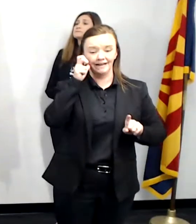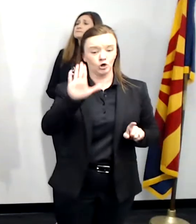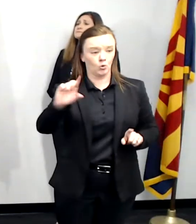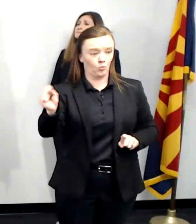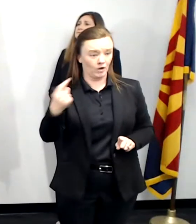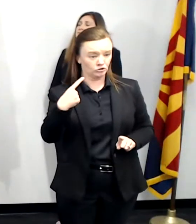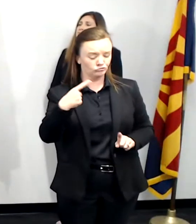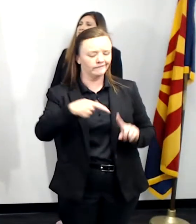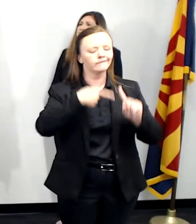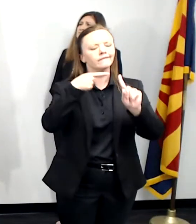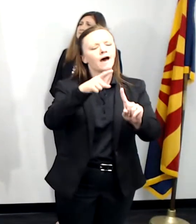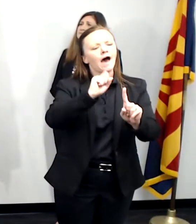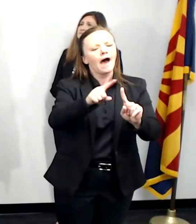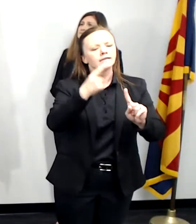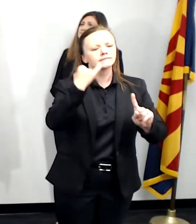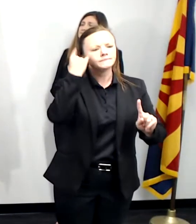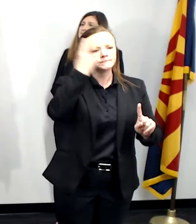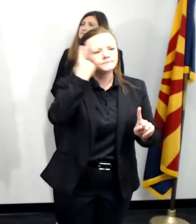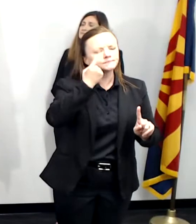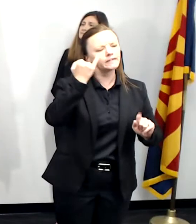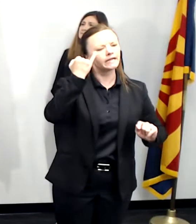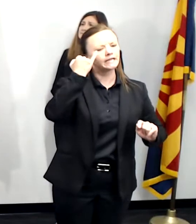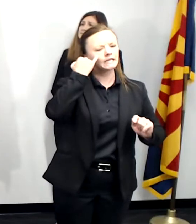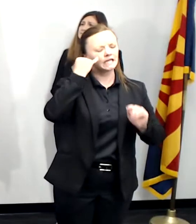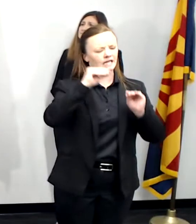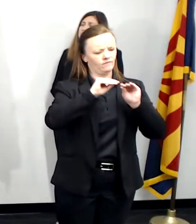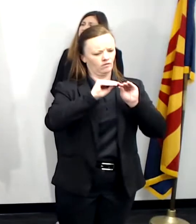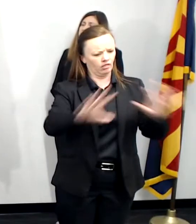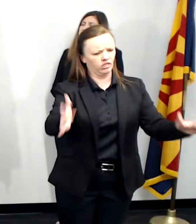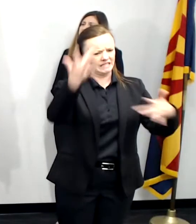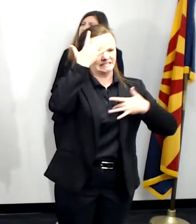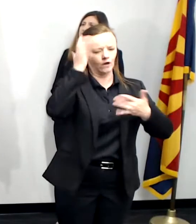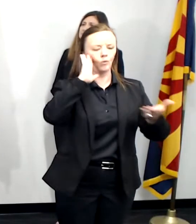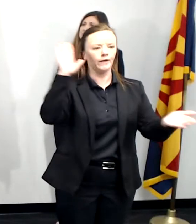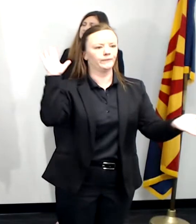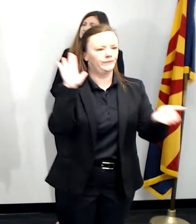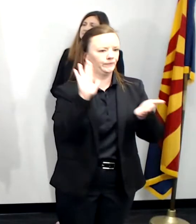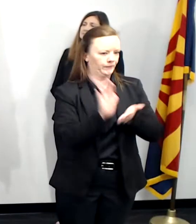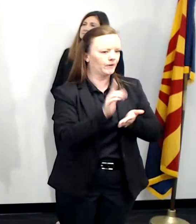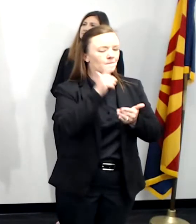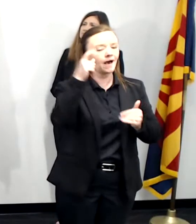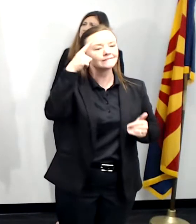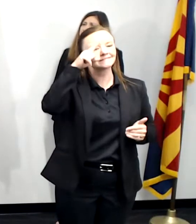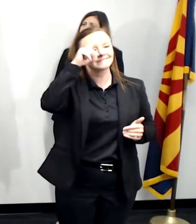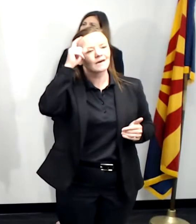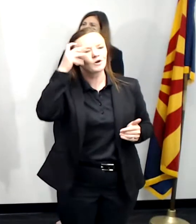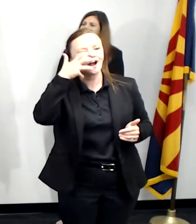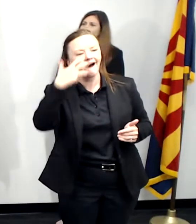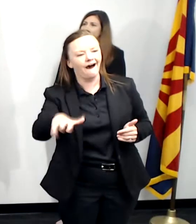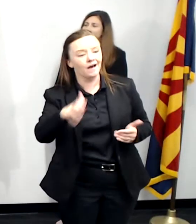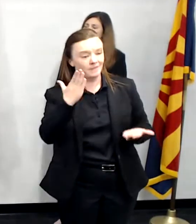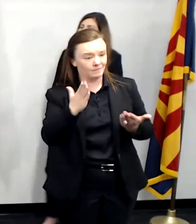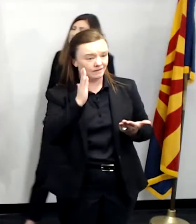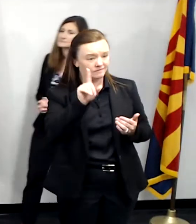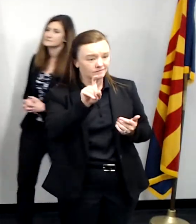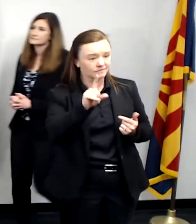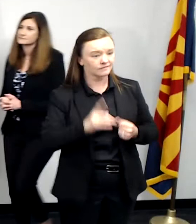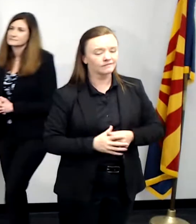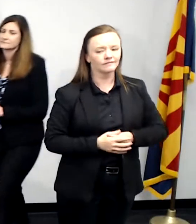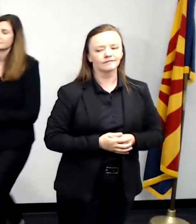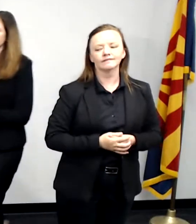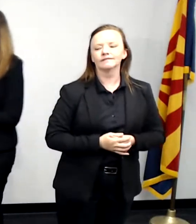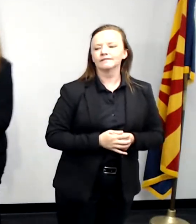it's about whether or not the cases might go down simply because of summer heat and how that might affect this virus. Dr.